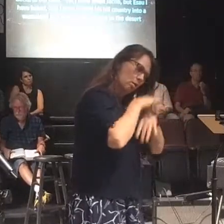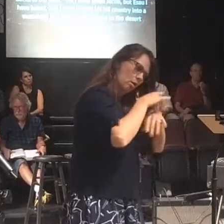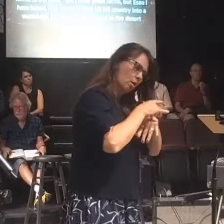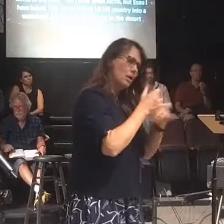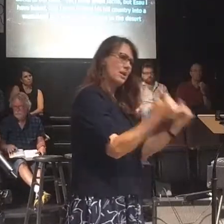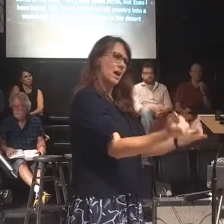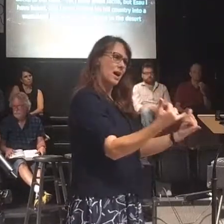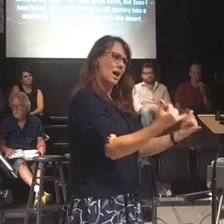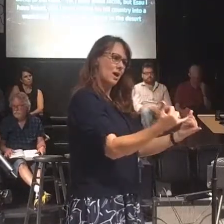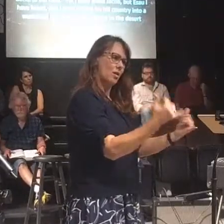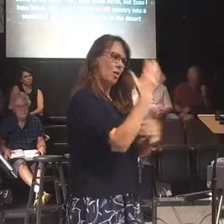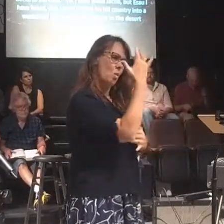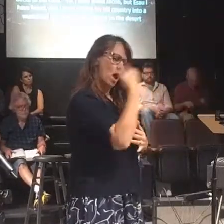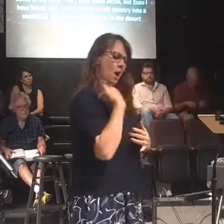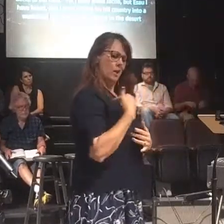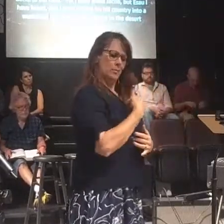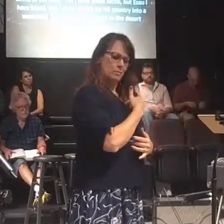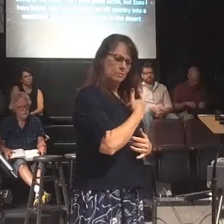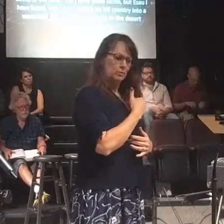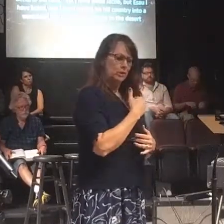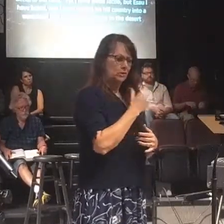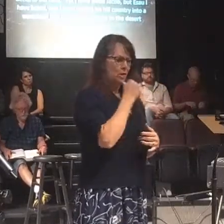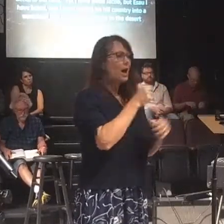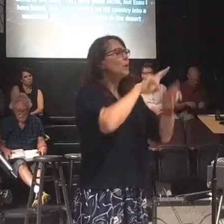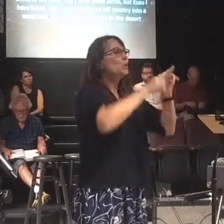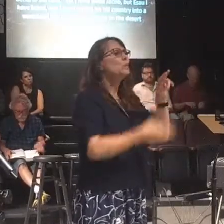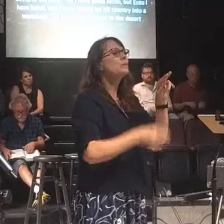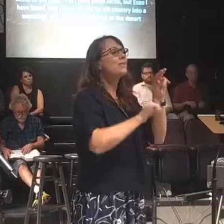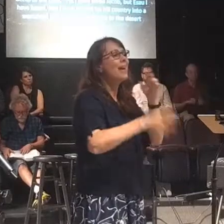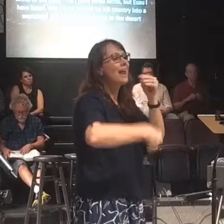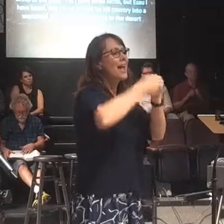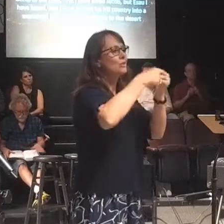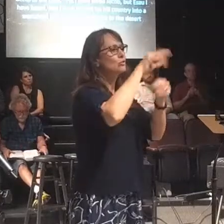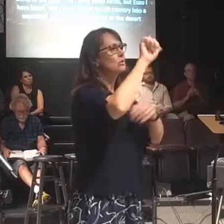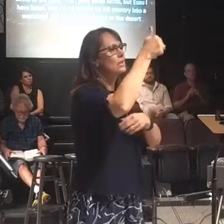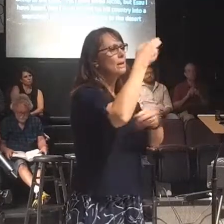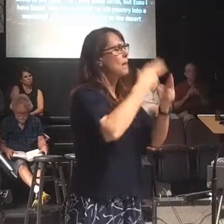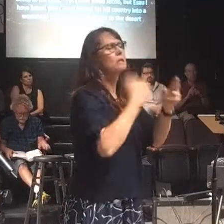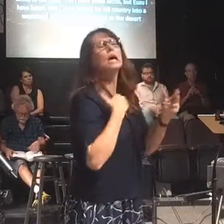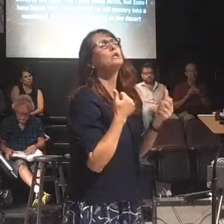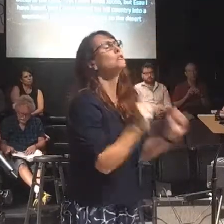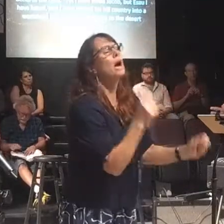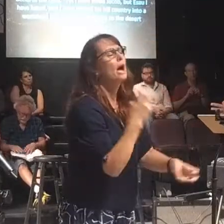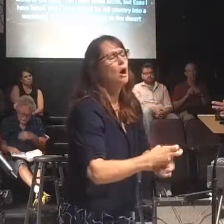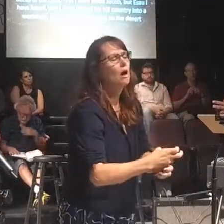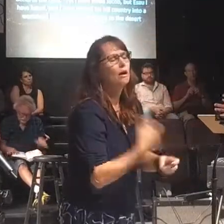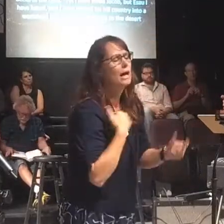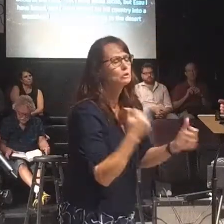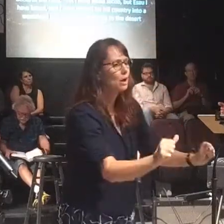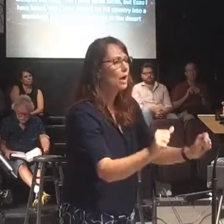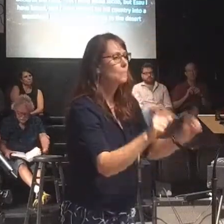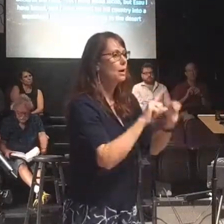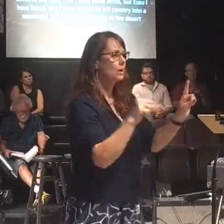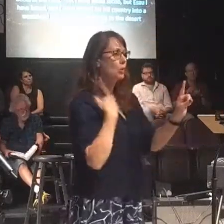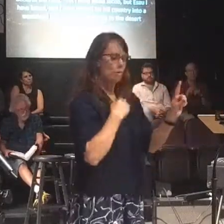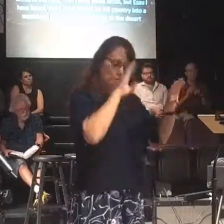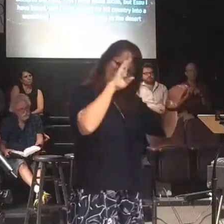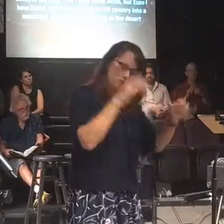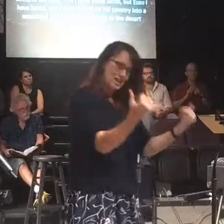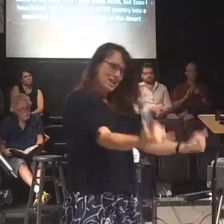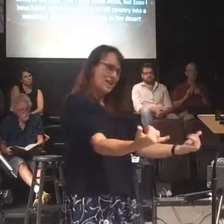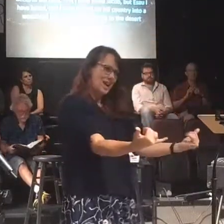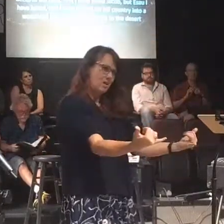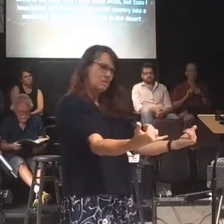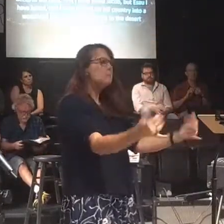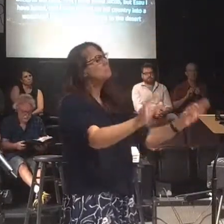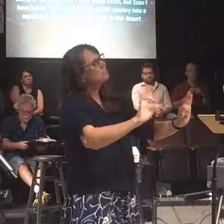am I not losing those extra 10 pounds that I wanted to lose? I try so hard. Right? And these are